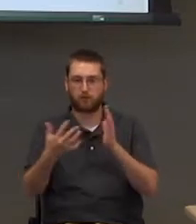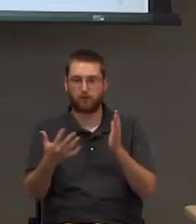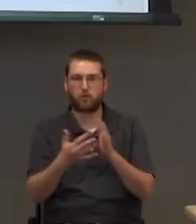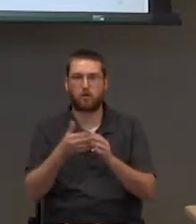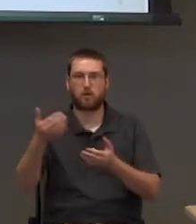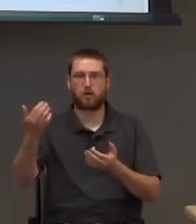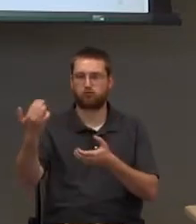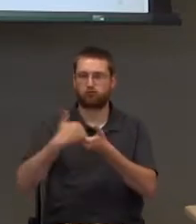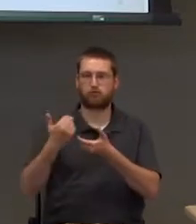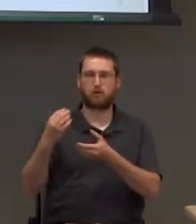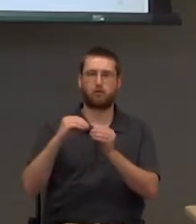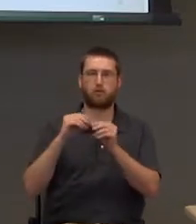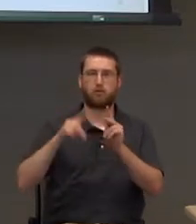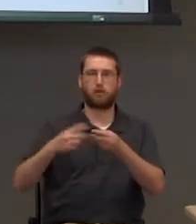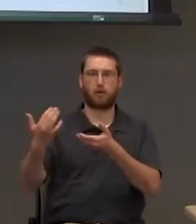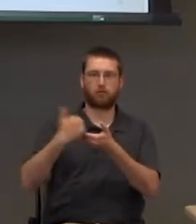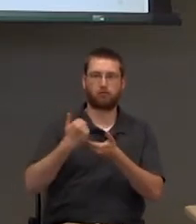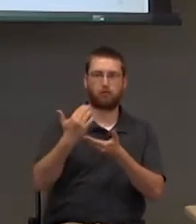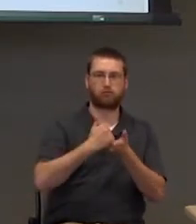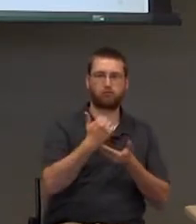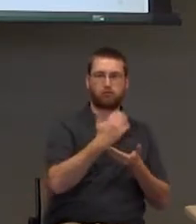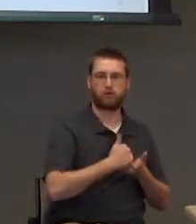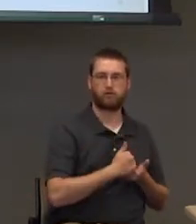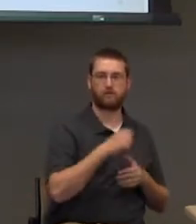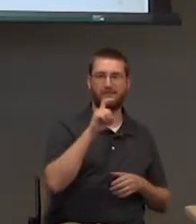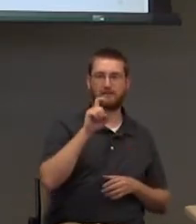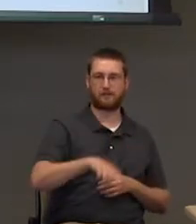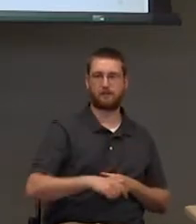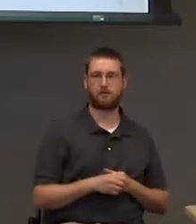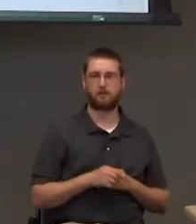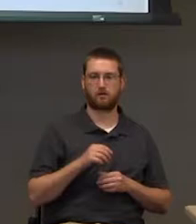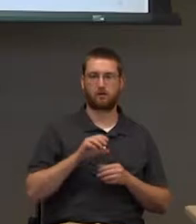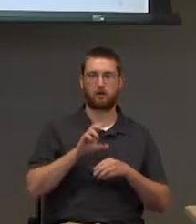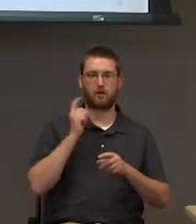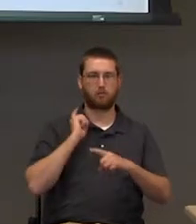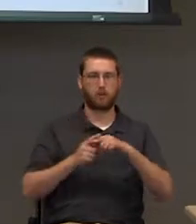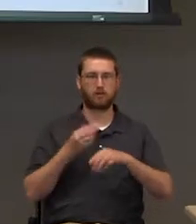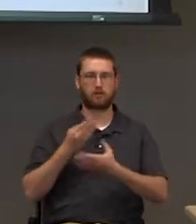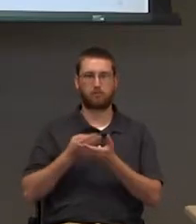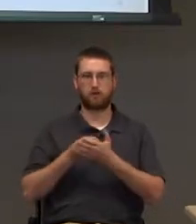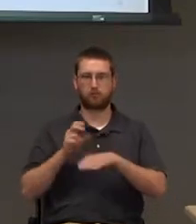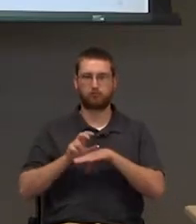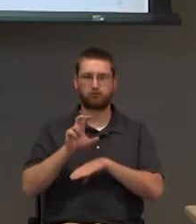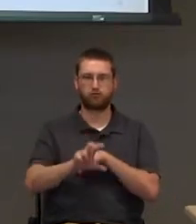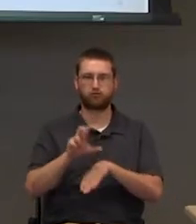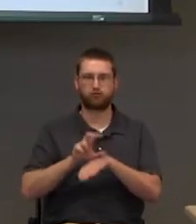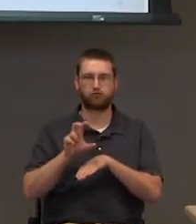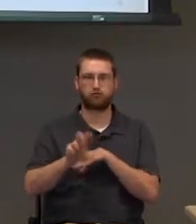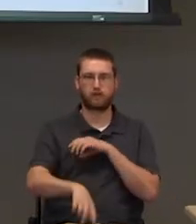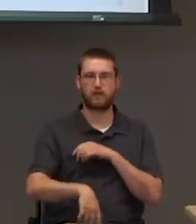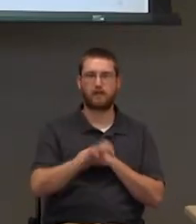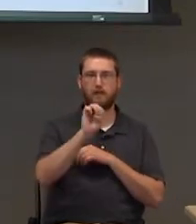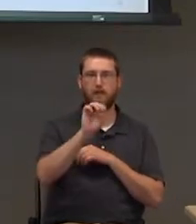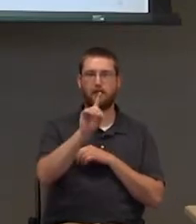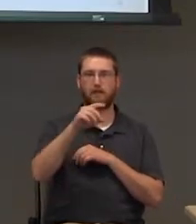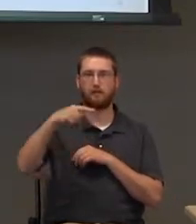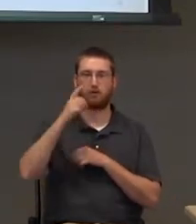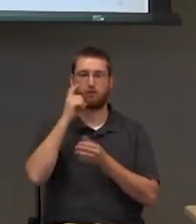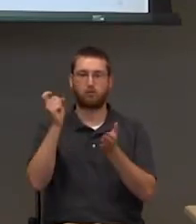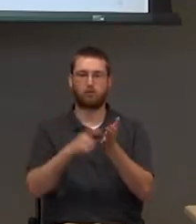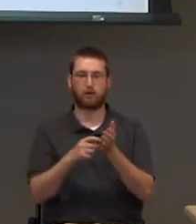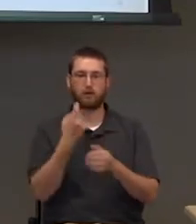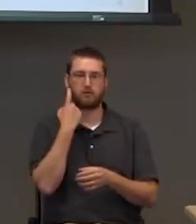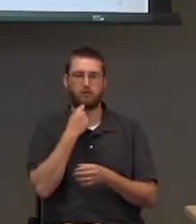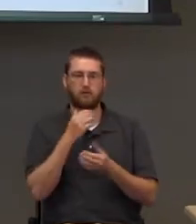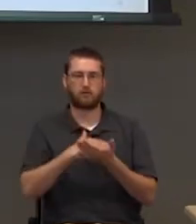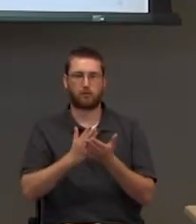bring more people on board and we're going to have to invest more money into it, which I believe the Economic Development Partnership has recognized in their most recent budget request.